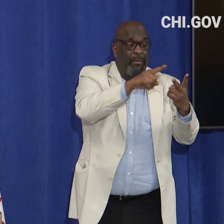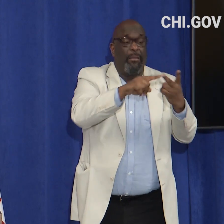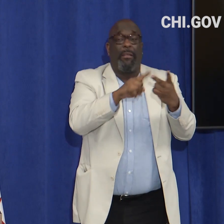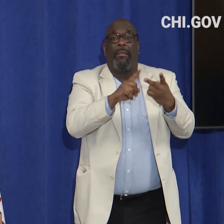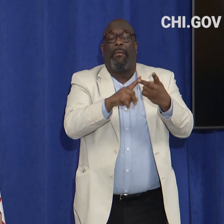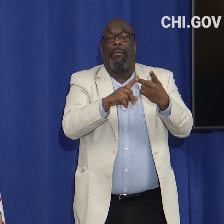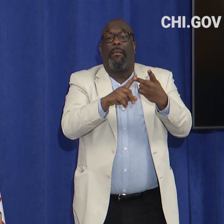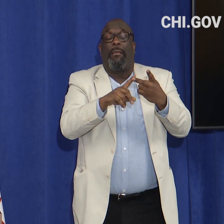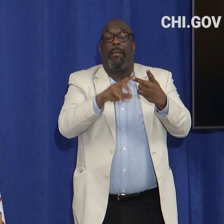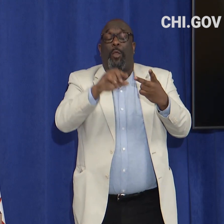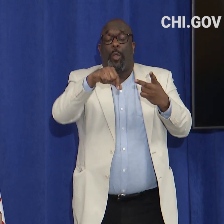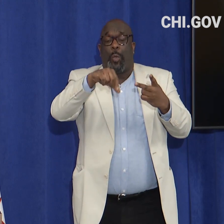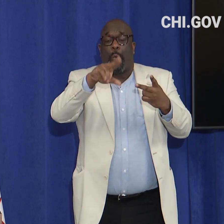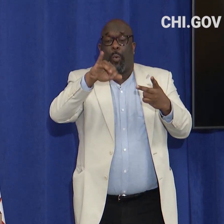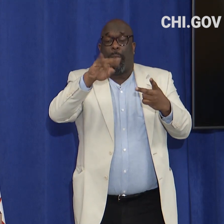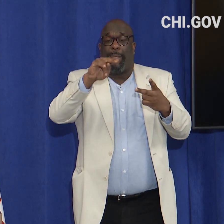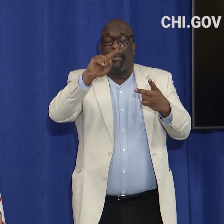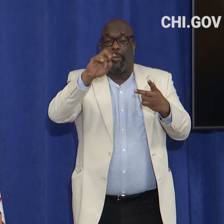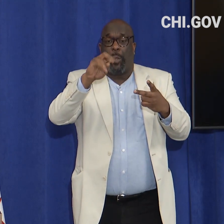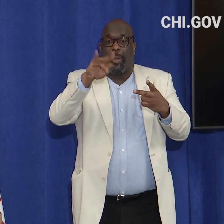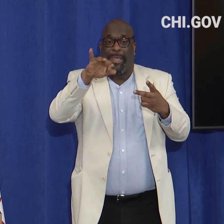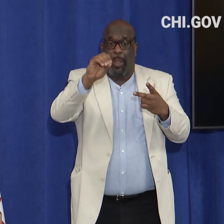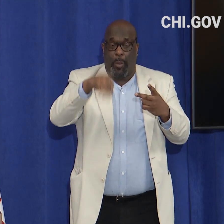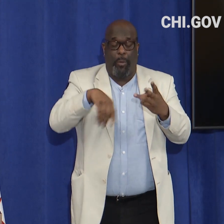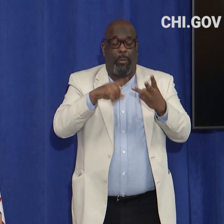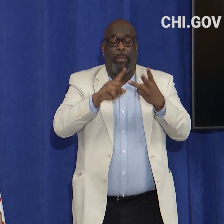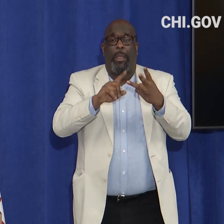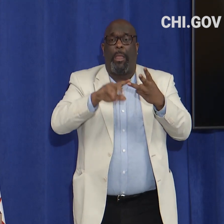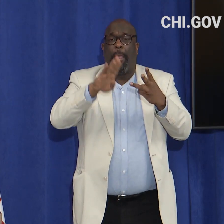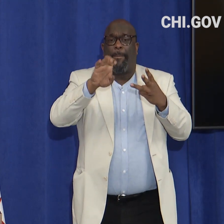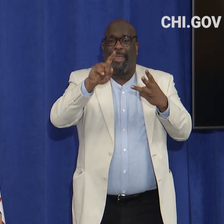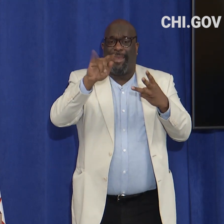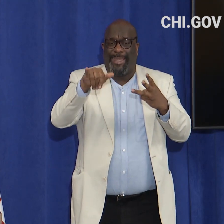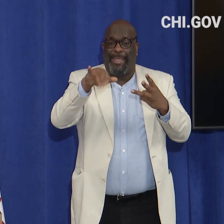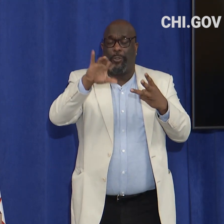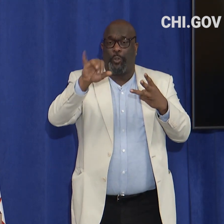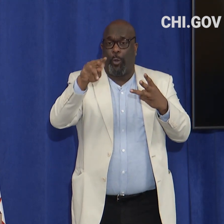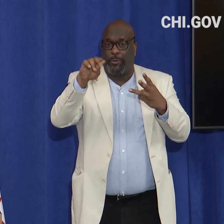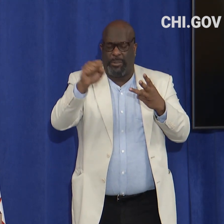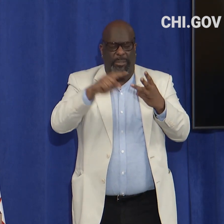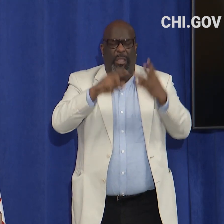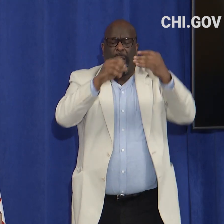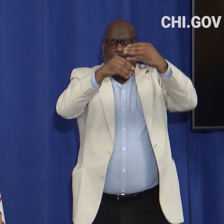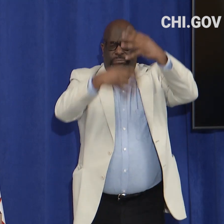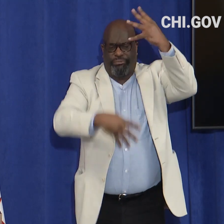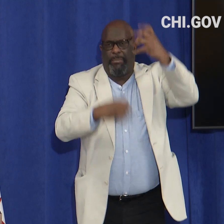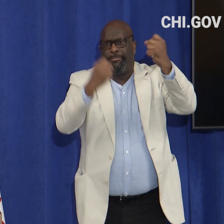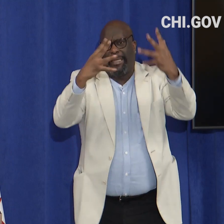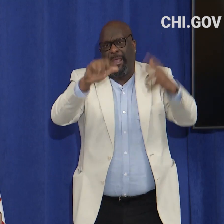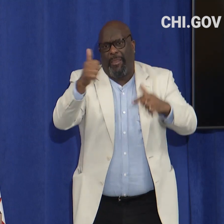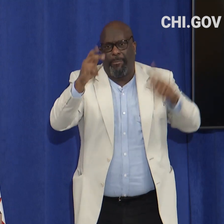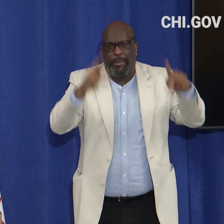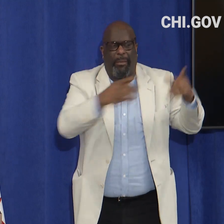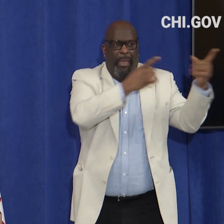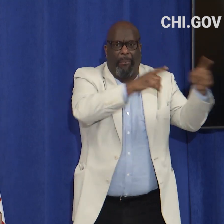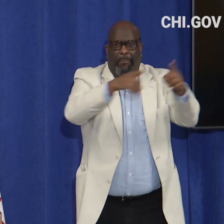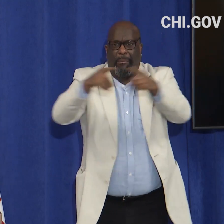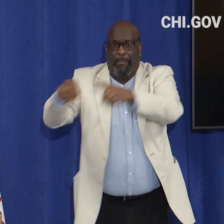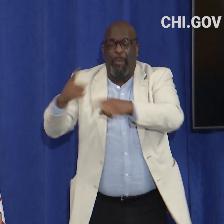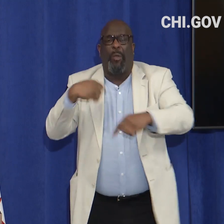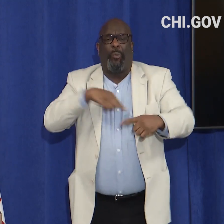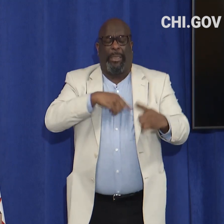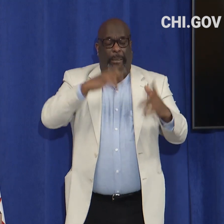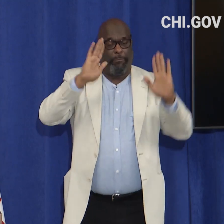with Quintonio LaGuerre and Betty Jones and way too many others, we've been on a path of reforming our